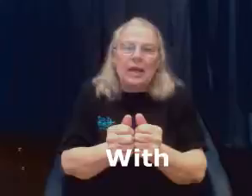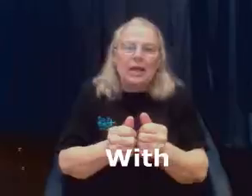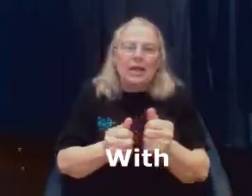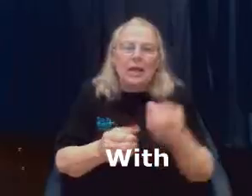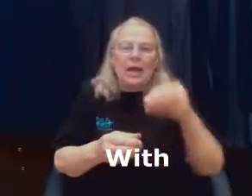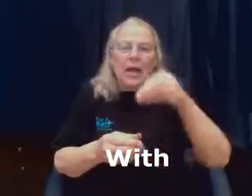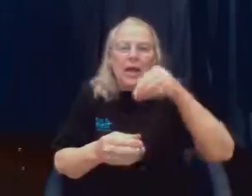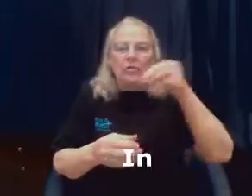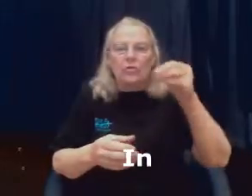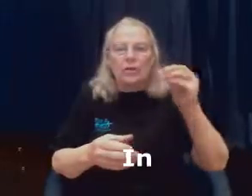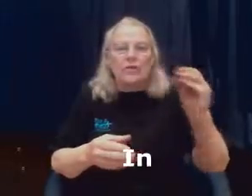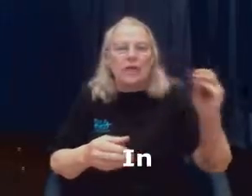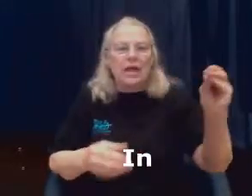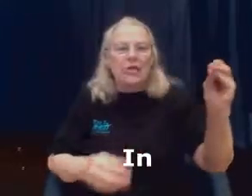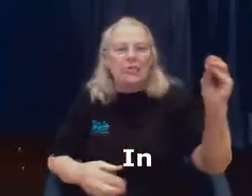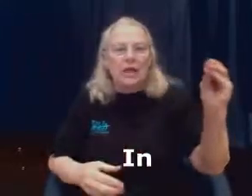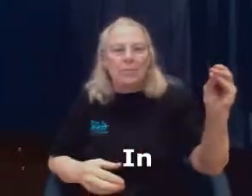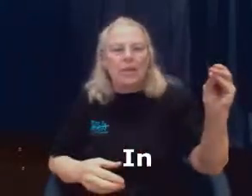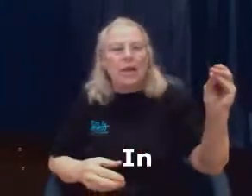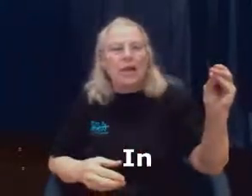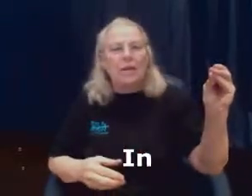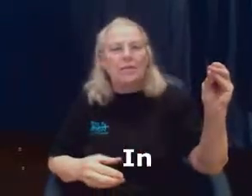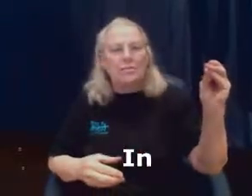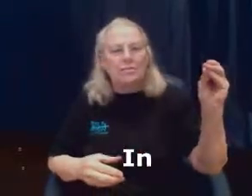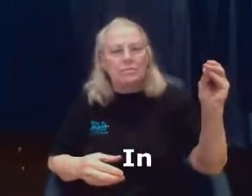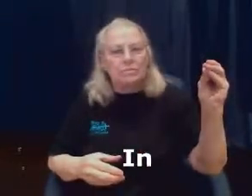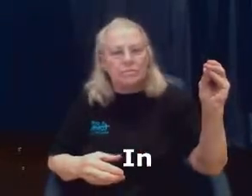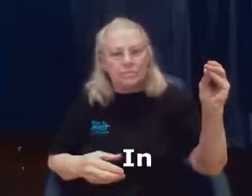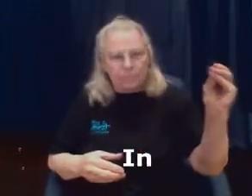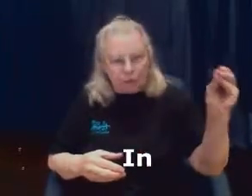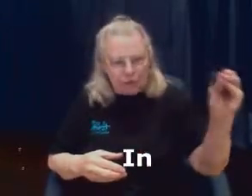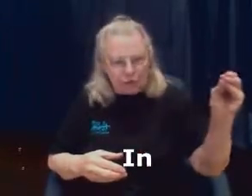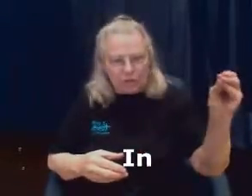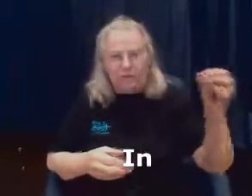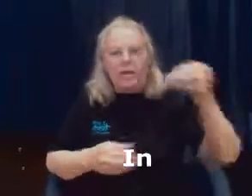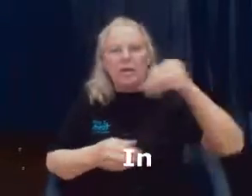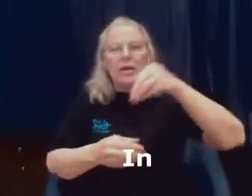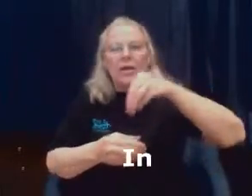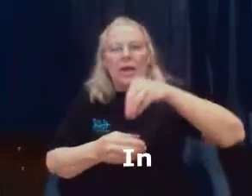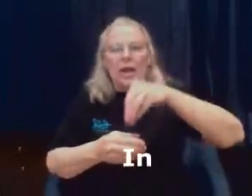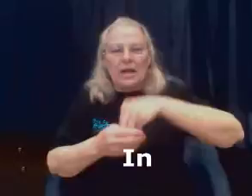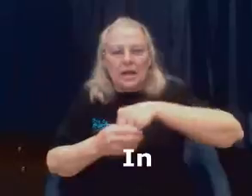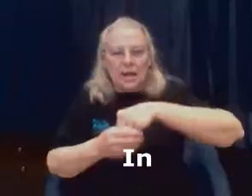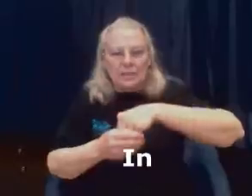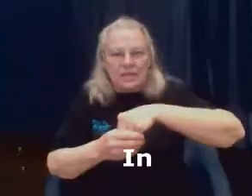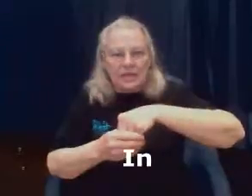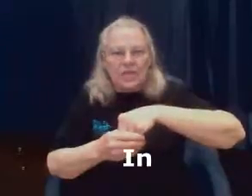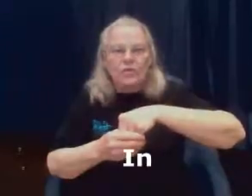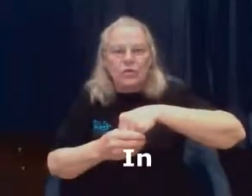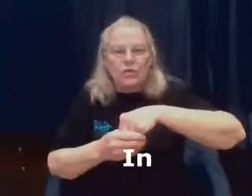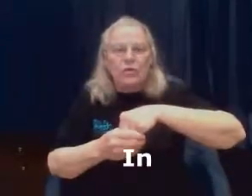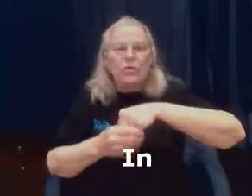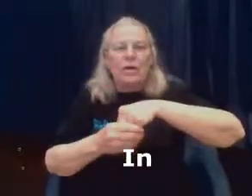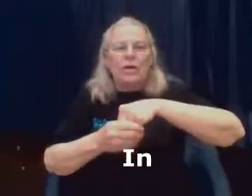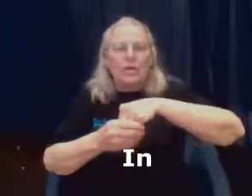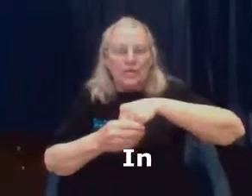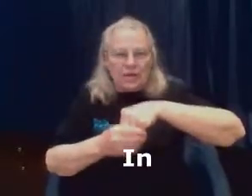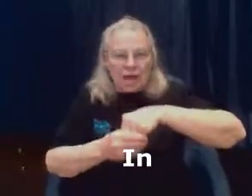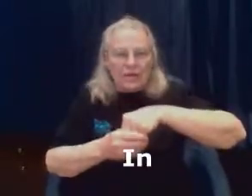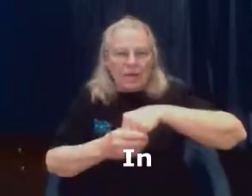In, and you're going to take your dominant hand, pinch it, and it comes into the